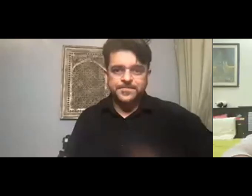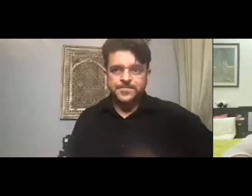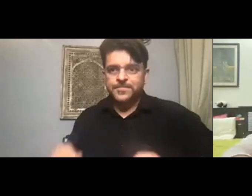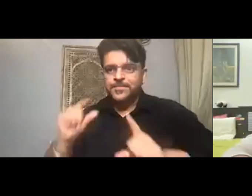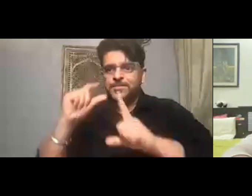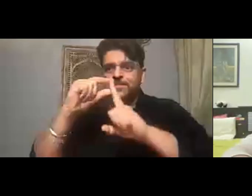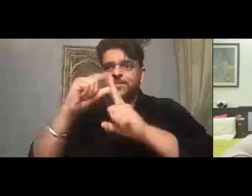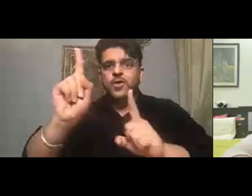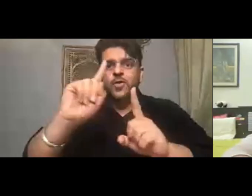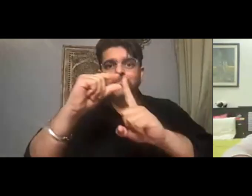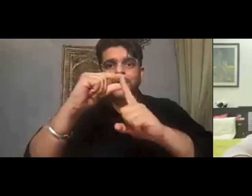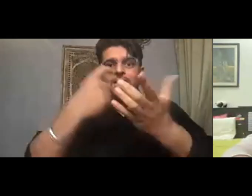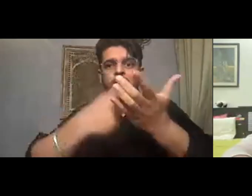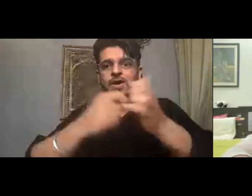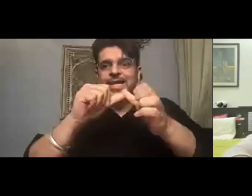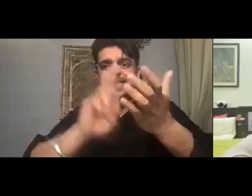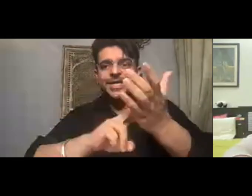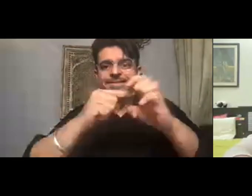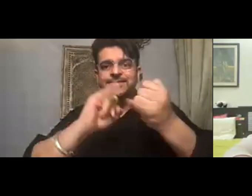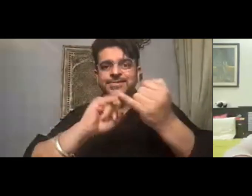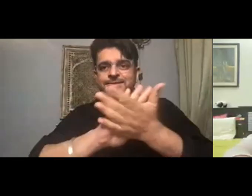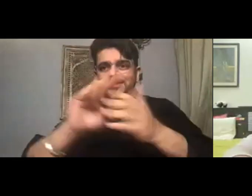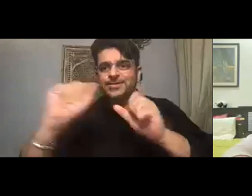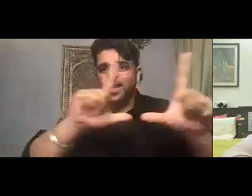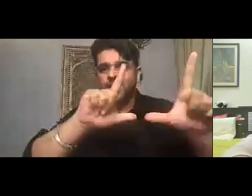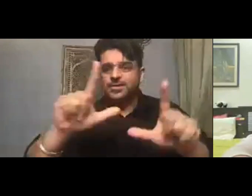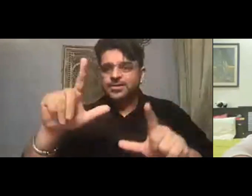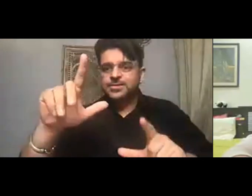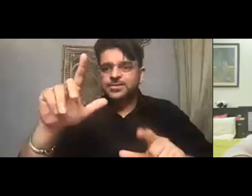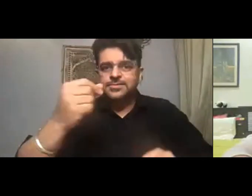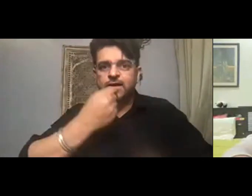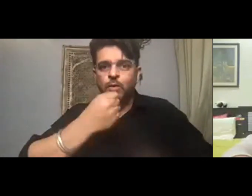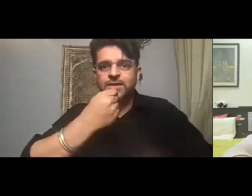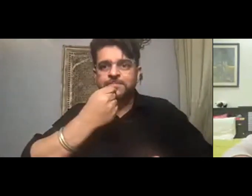Thank you. Just a minute. Mr. Pranesh.